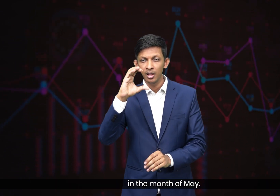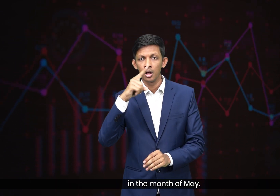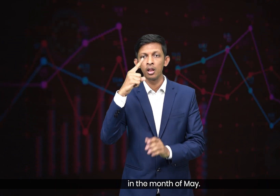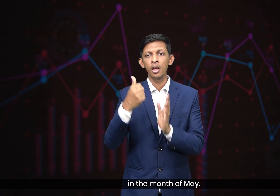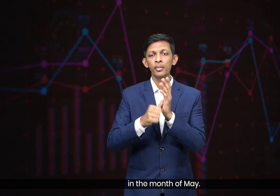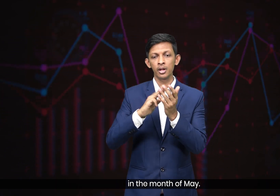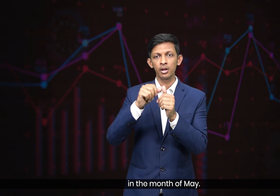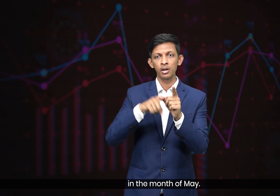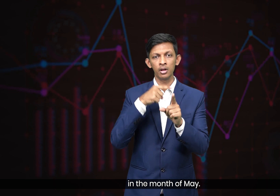the month of May.